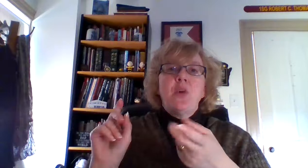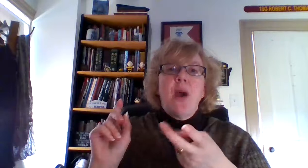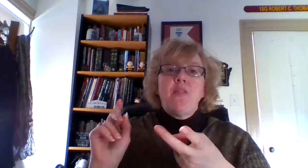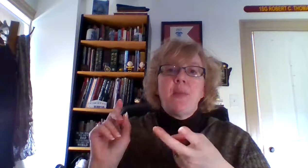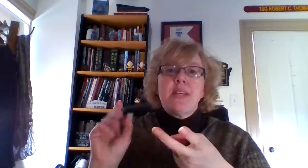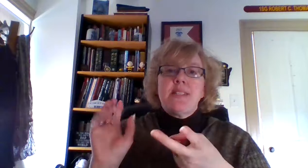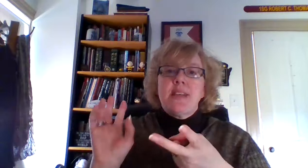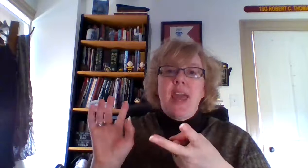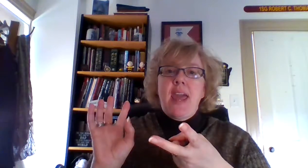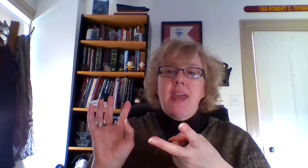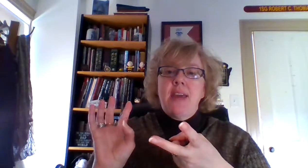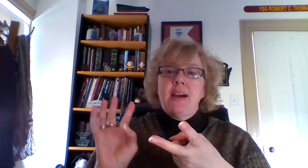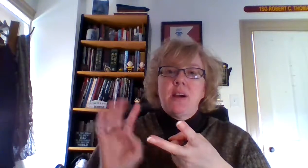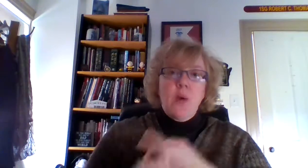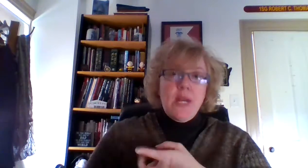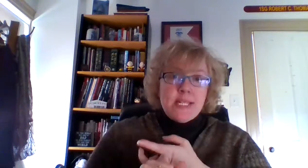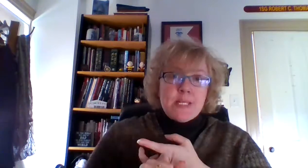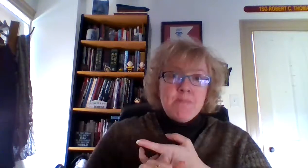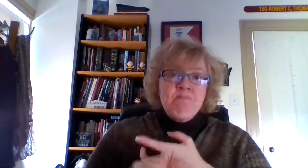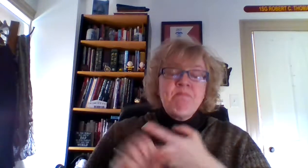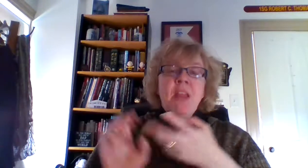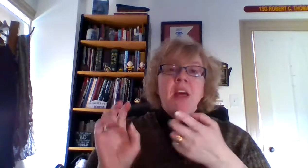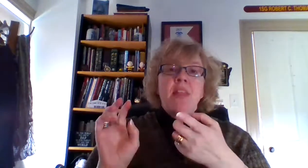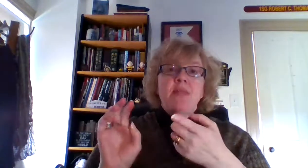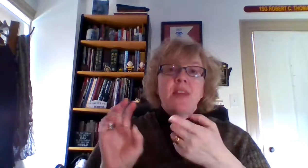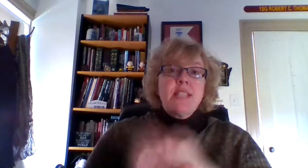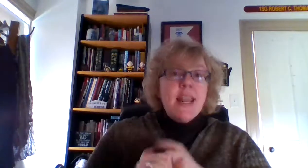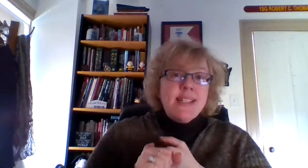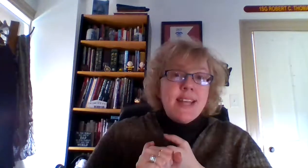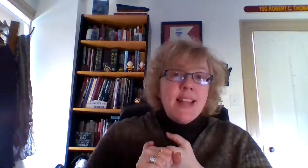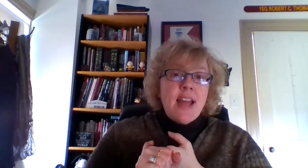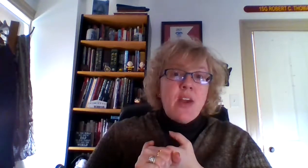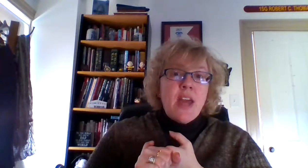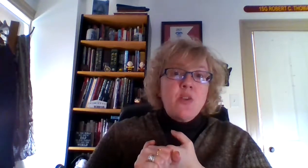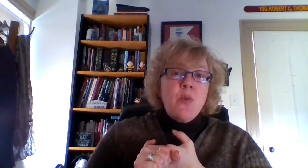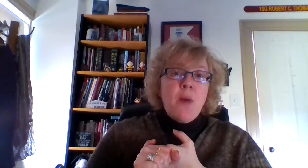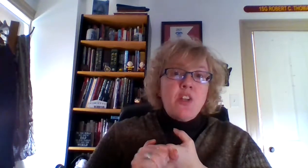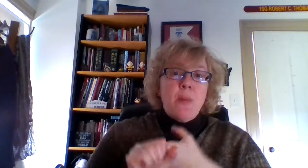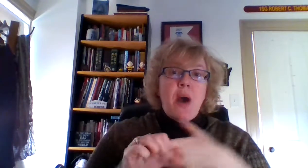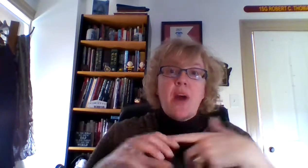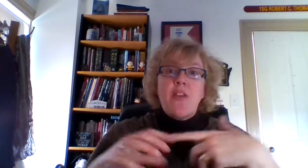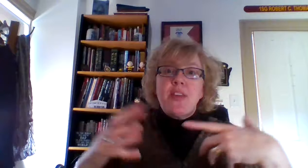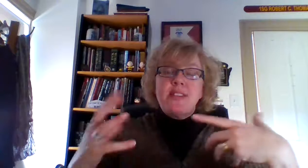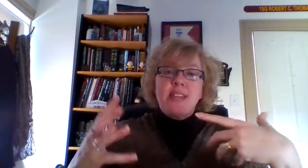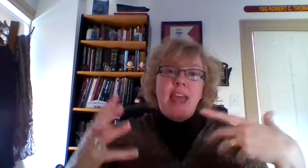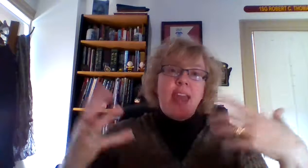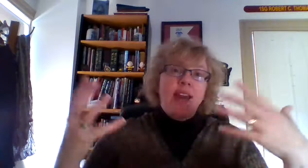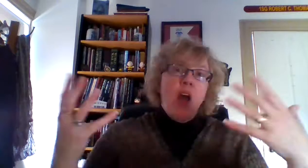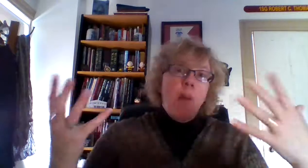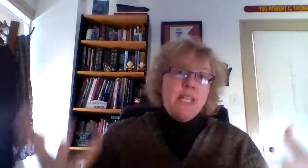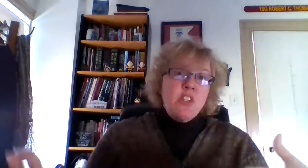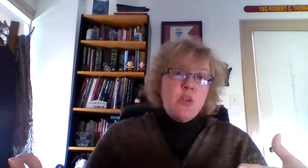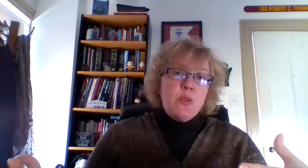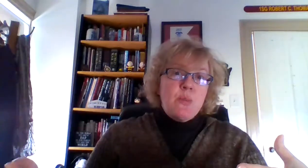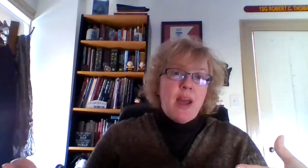have missed a quiz, the attendance deadline you can't do much about other than saying, please use my